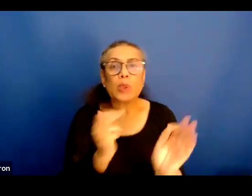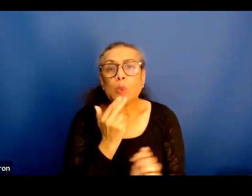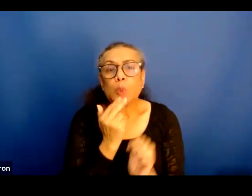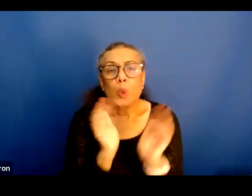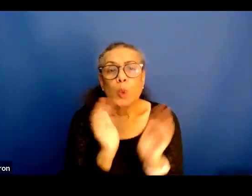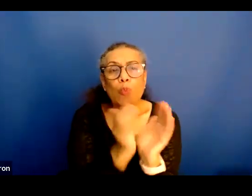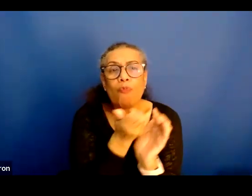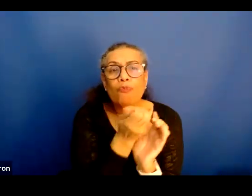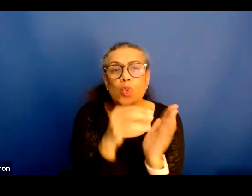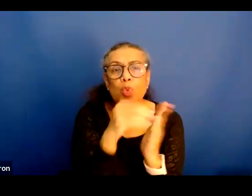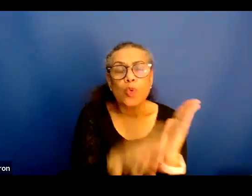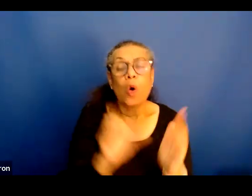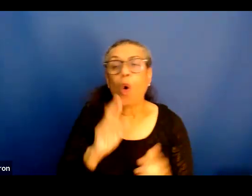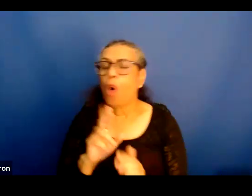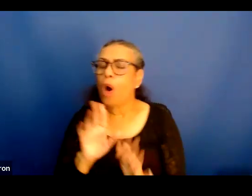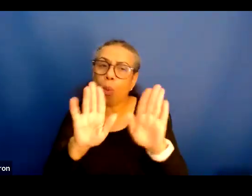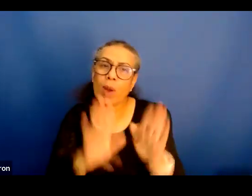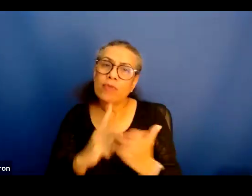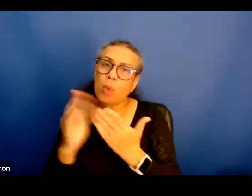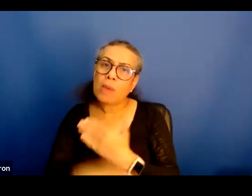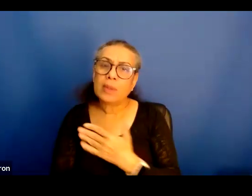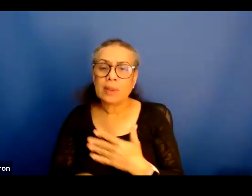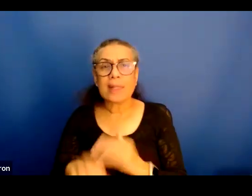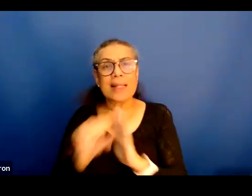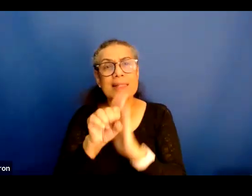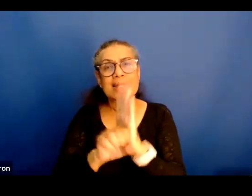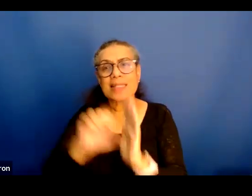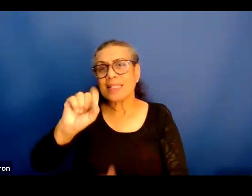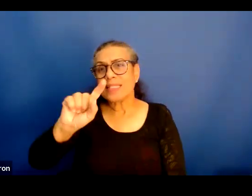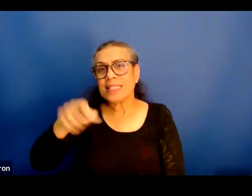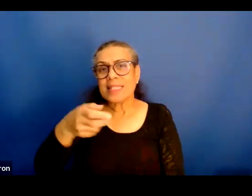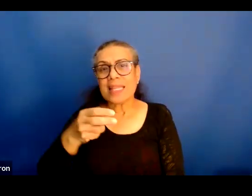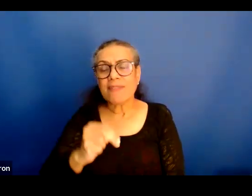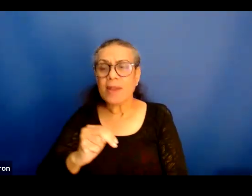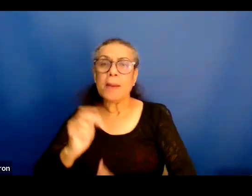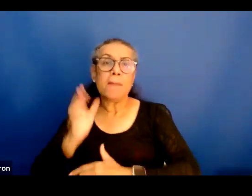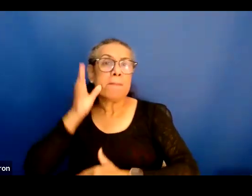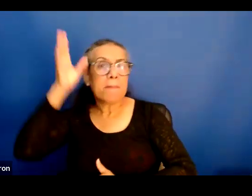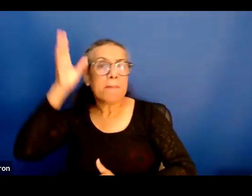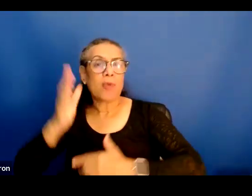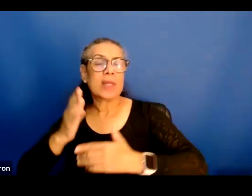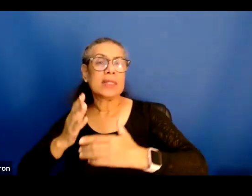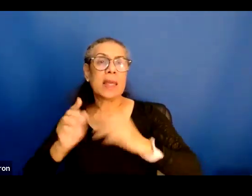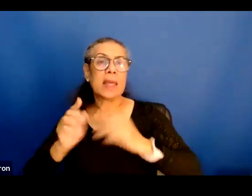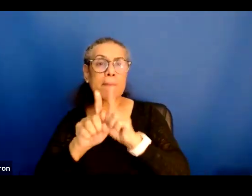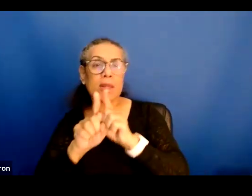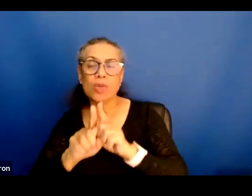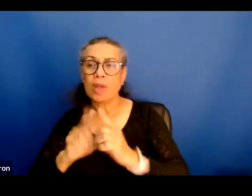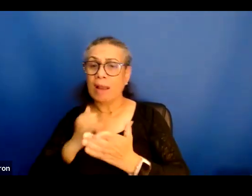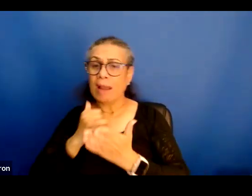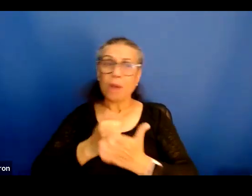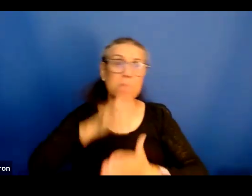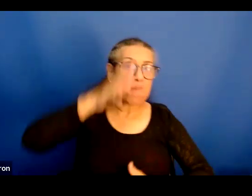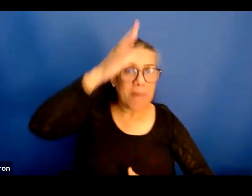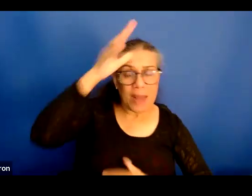of students or just supporting great programs like the St. Stephen's Parent Mentors. It means helping parents and teachers and principals